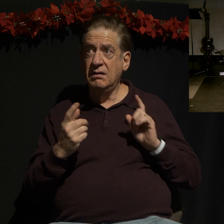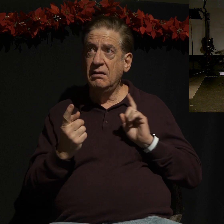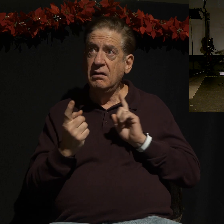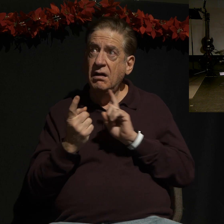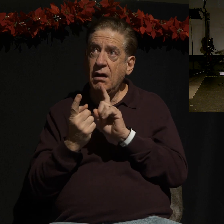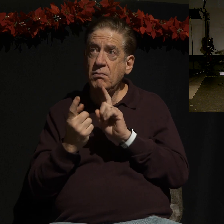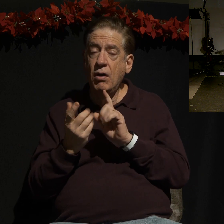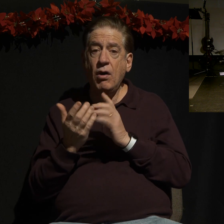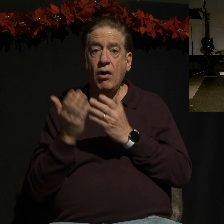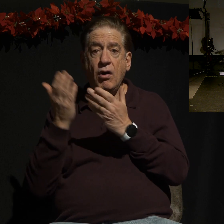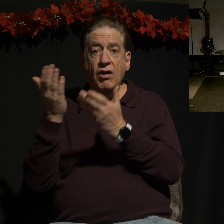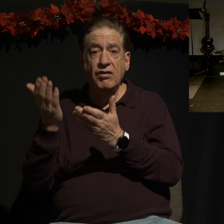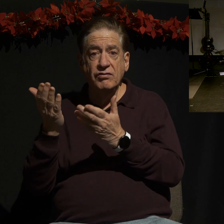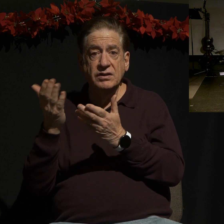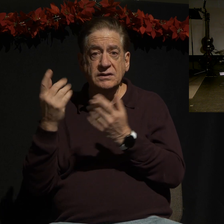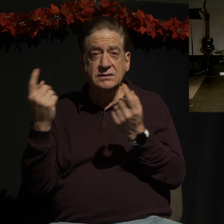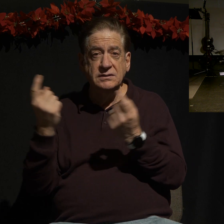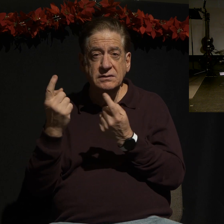to offer him something.